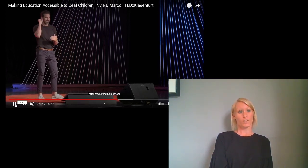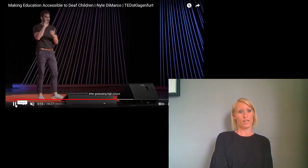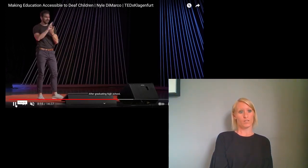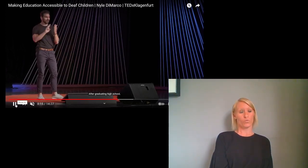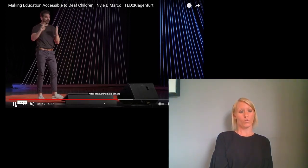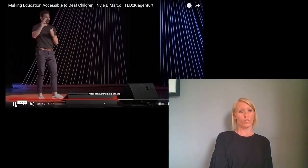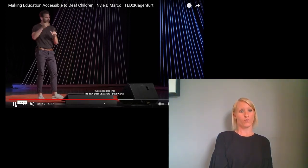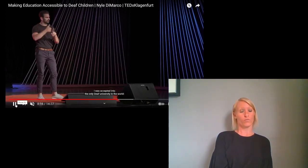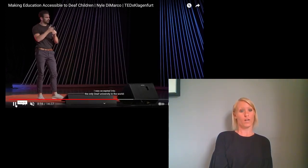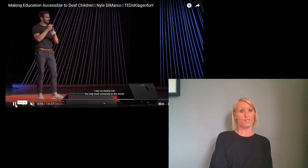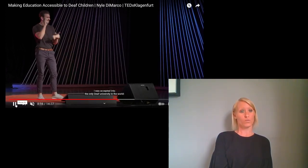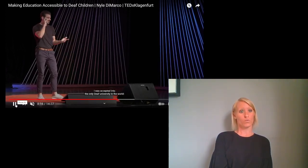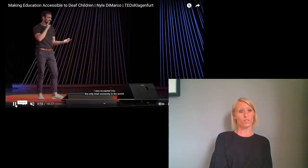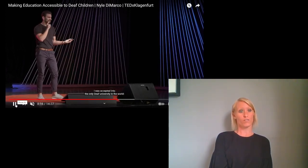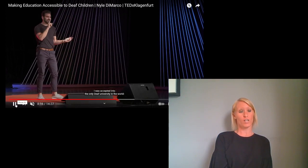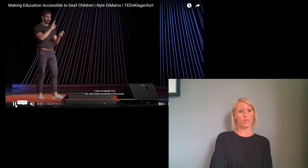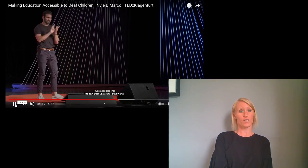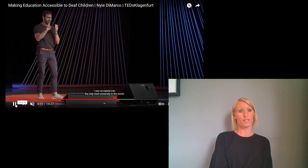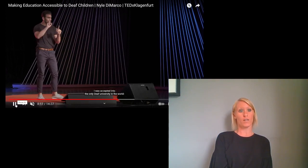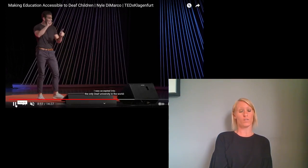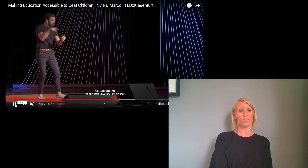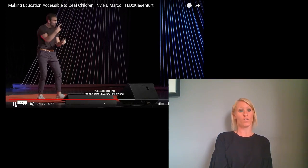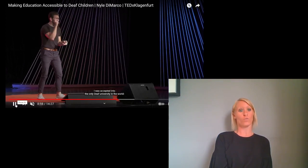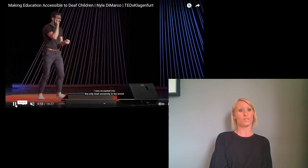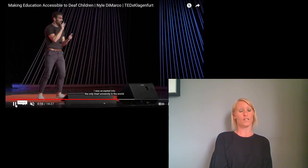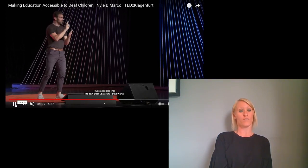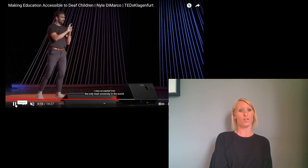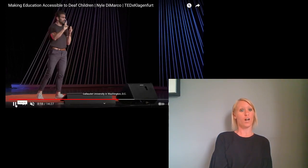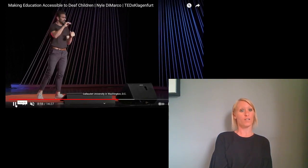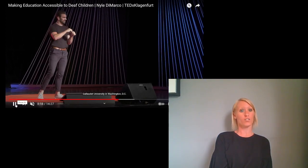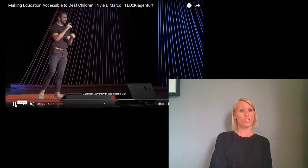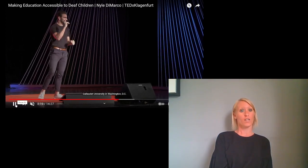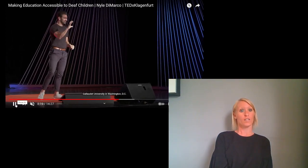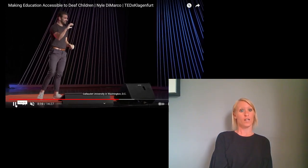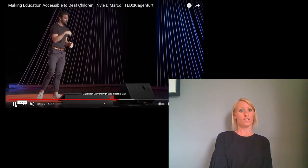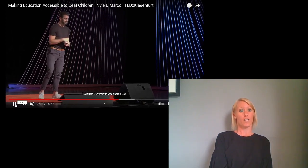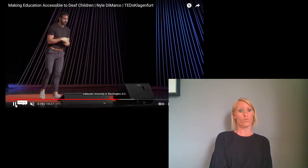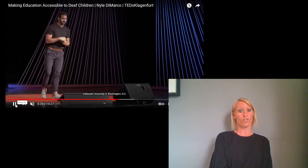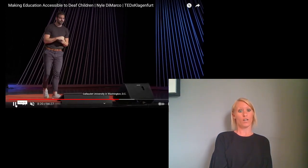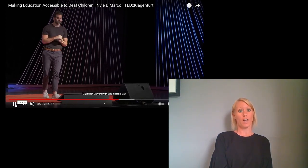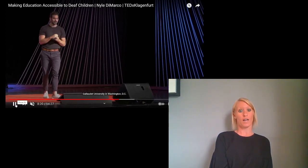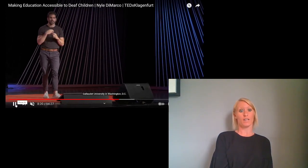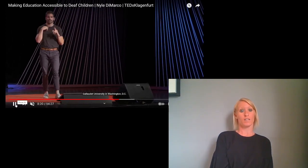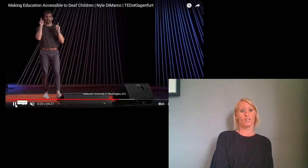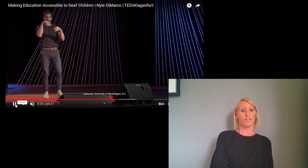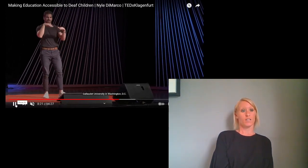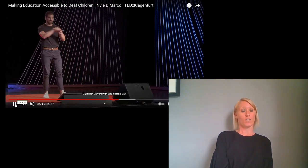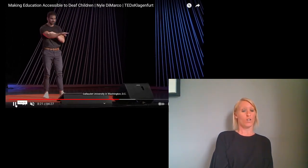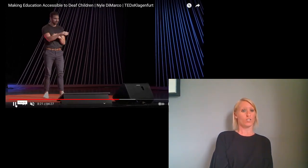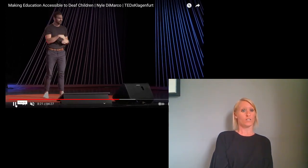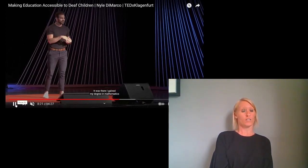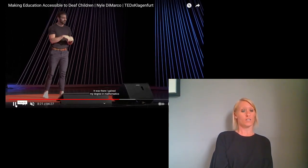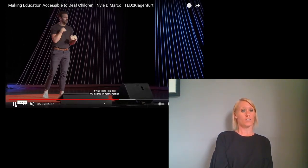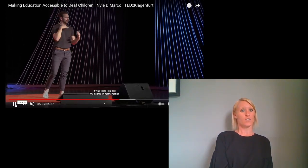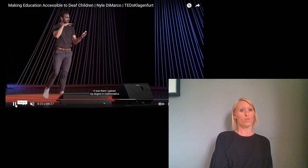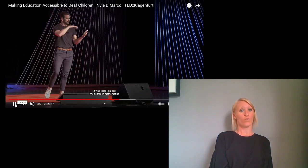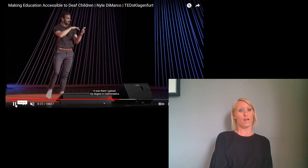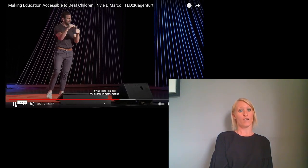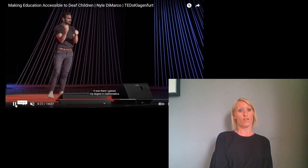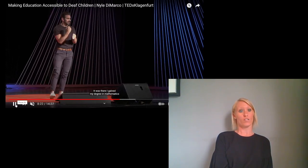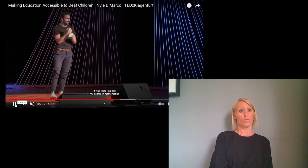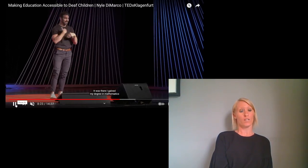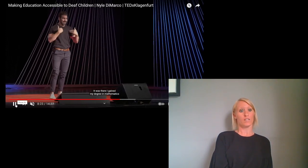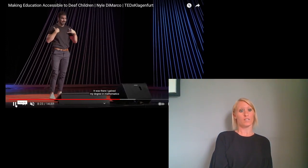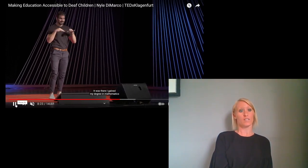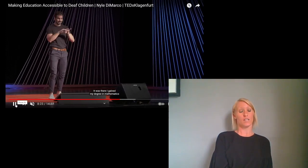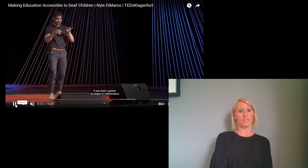I went to that school through high school and graduated, and I went to the only deaf college, Gallaudet, in Washington, D.C., where